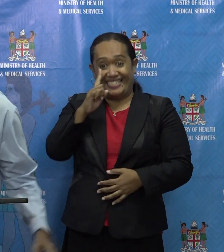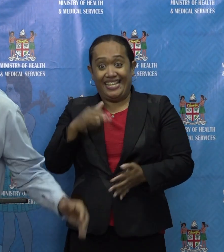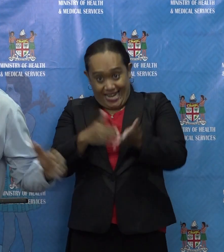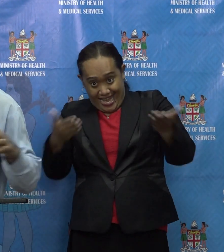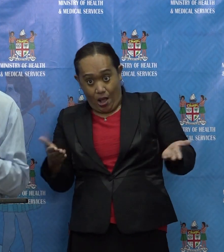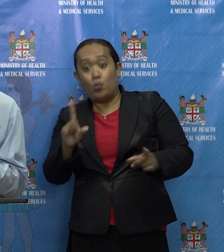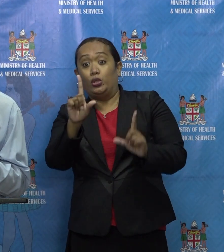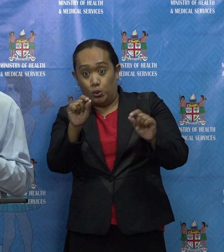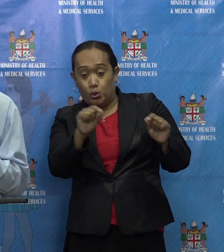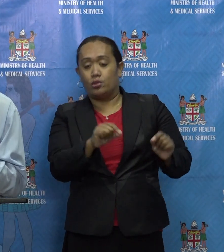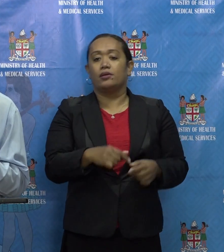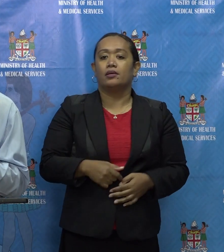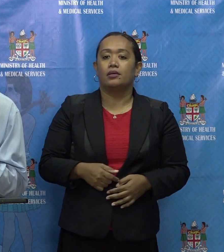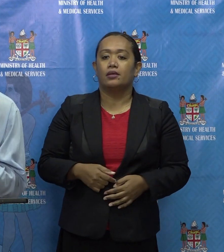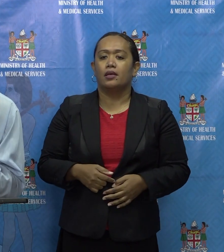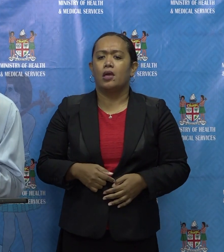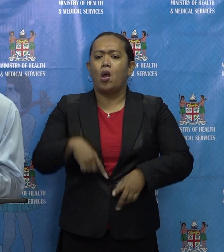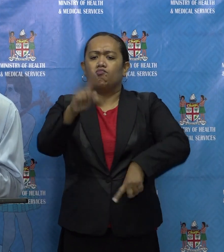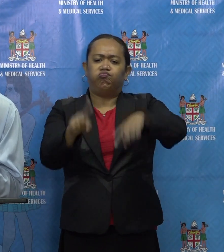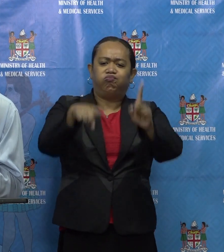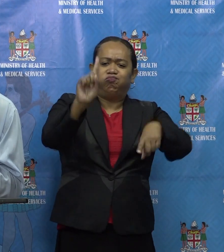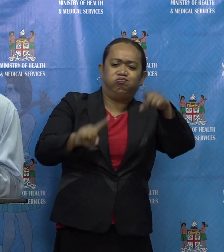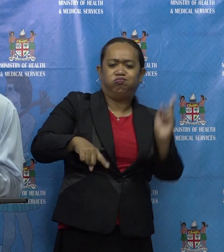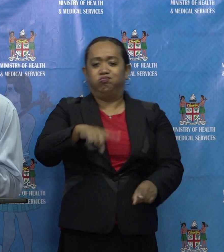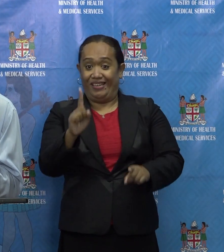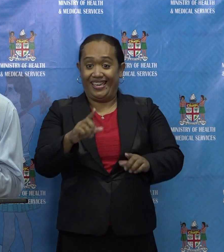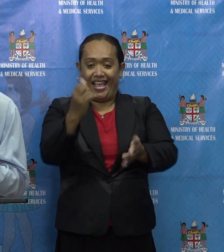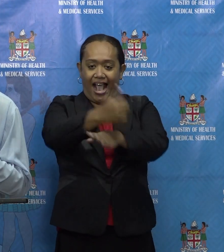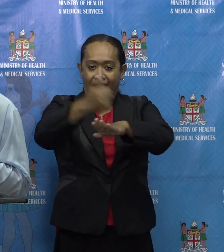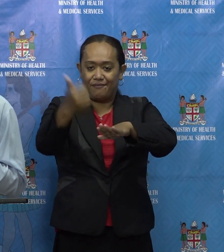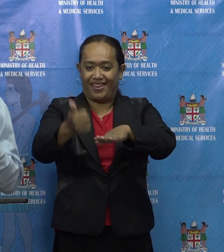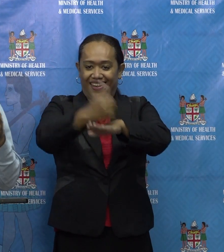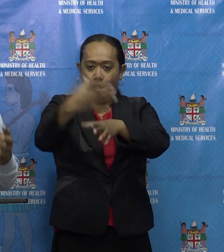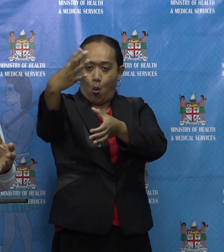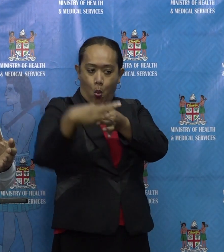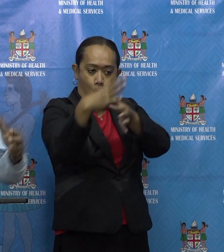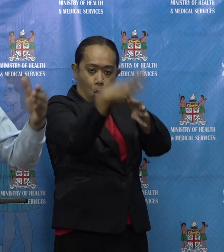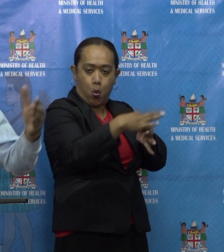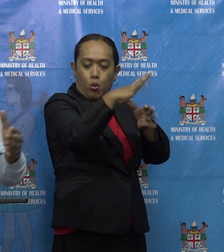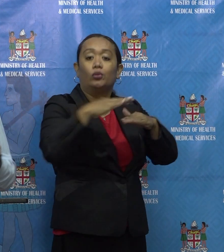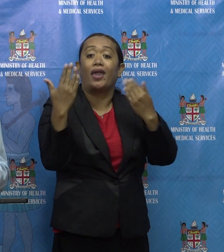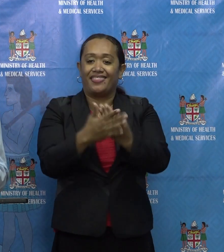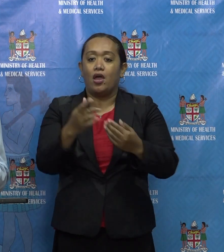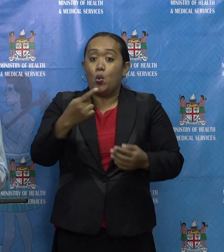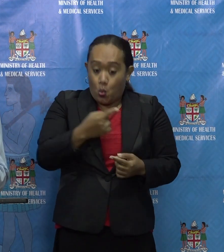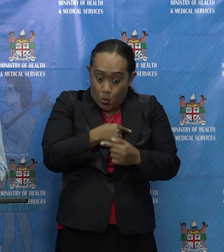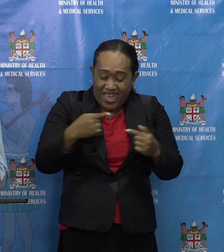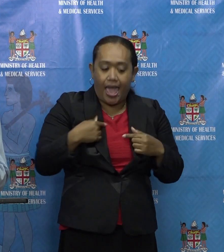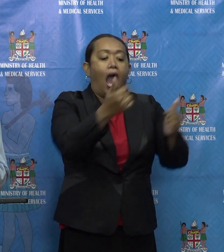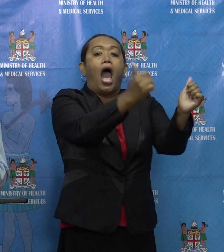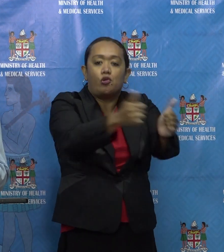now is these plenty different arms of government working together. Our job is to arrange the list of doctors that we